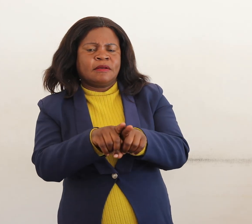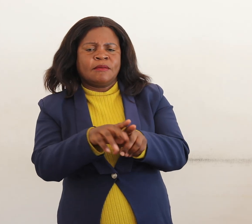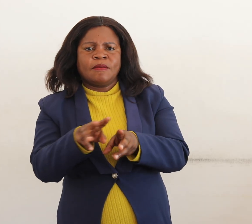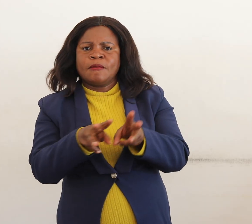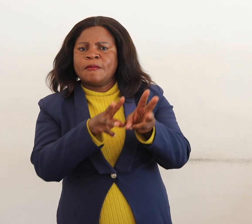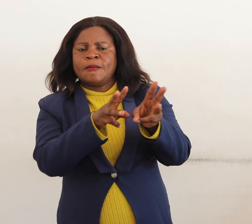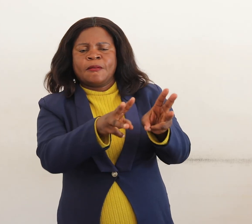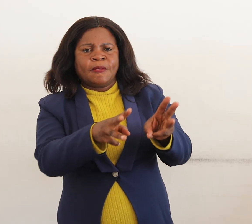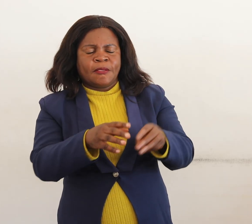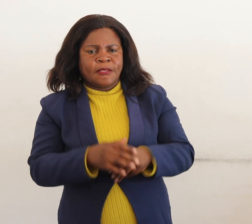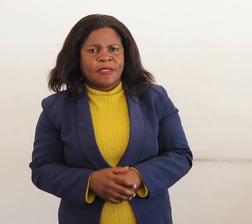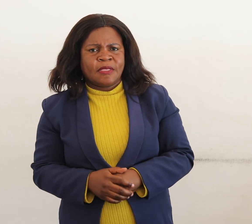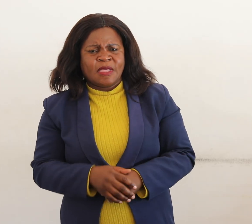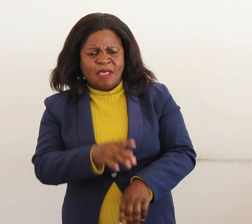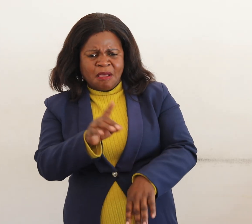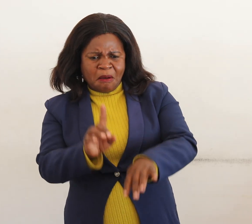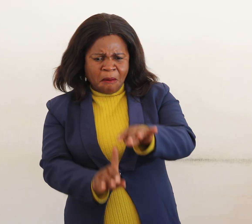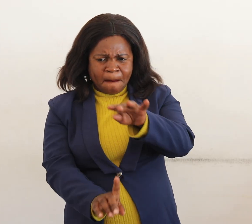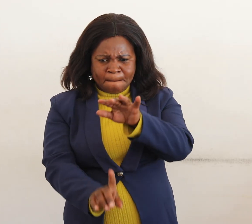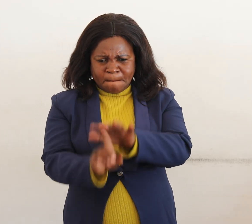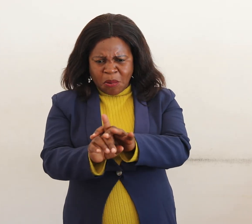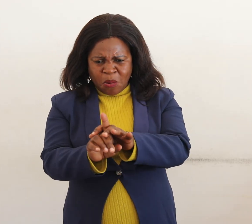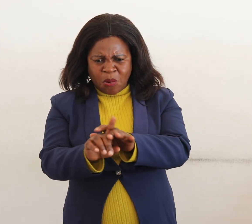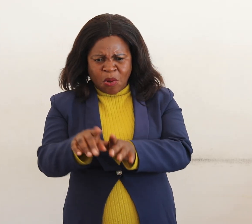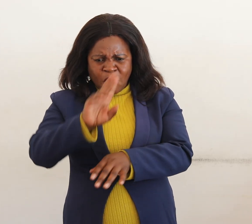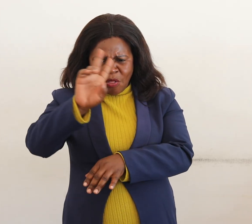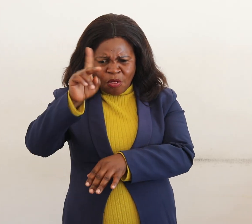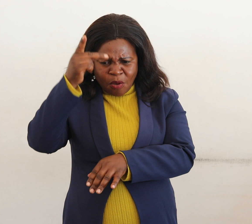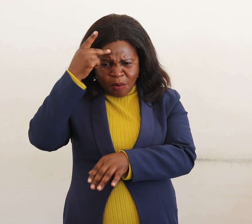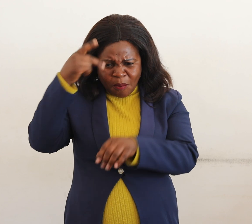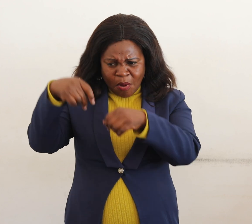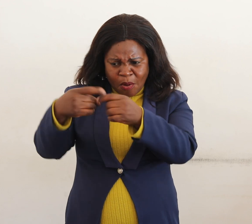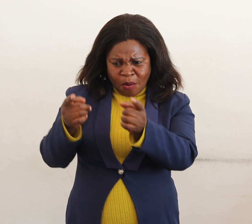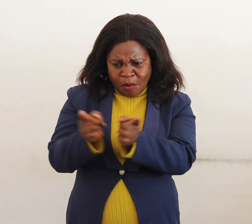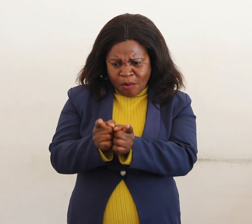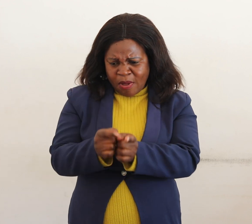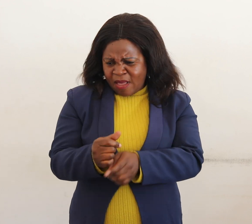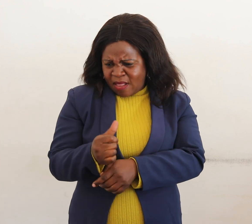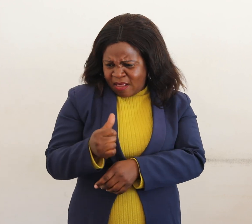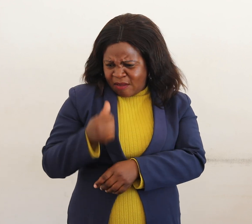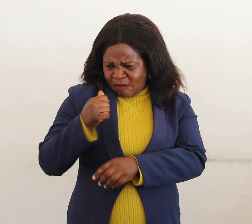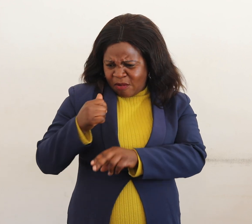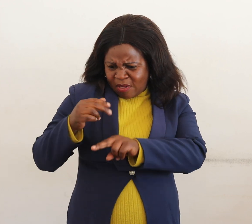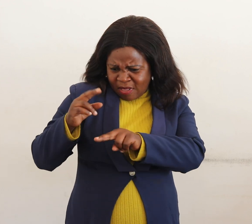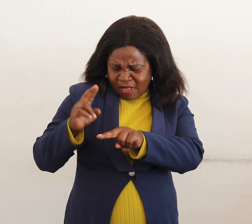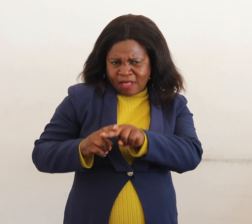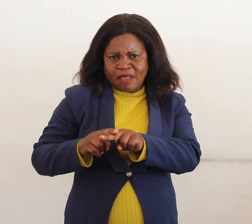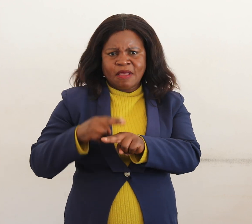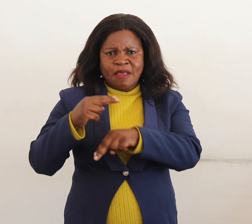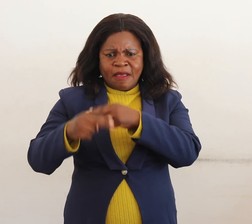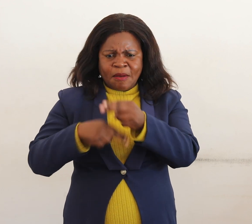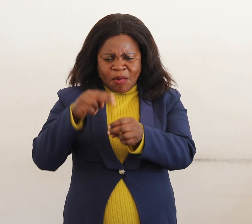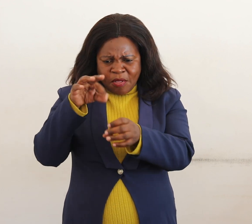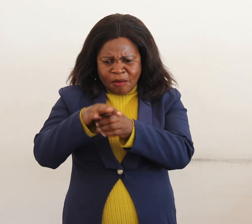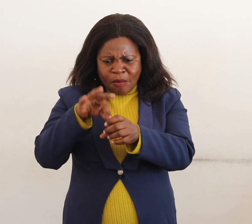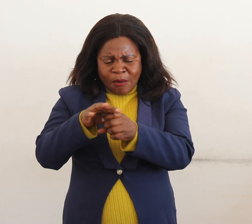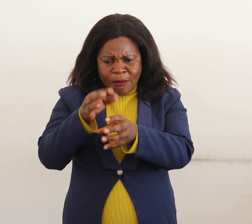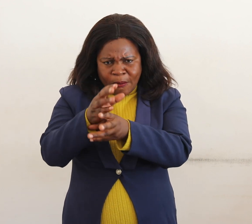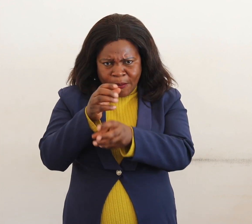In the event that a political party refuses the seat, the votes received by the